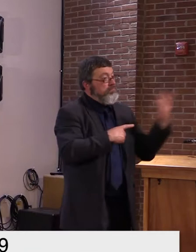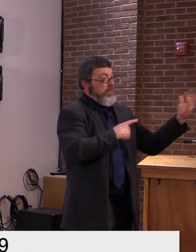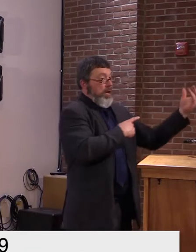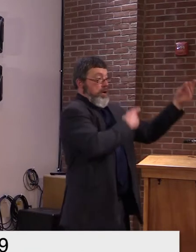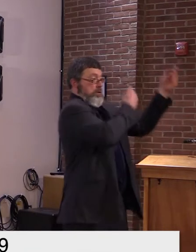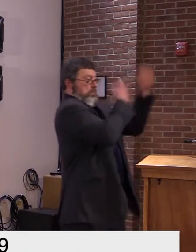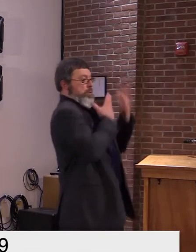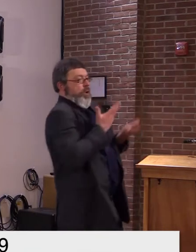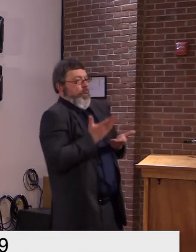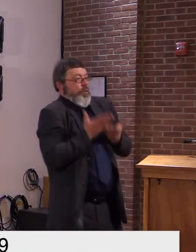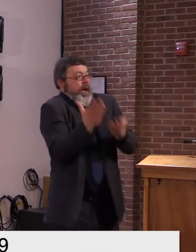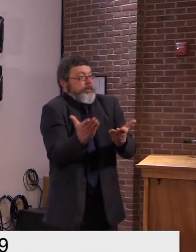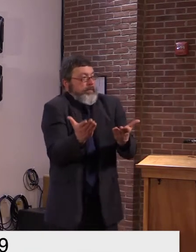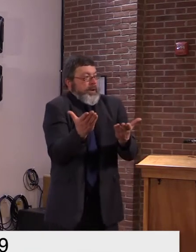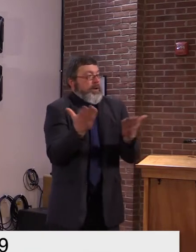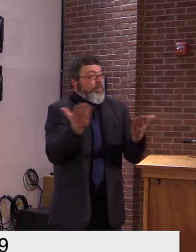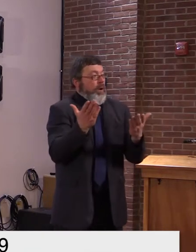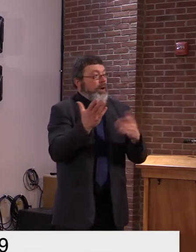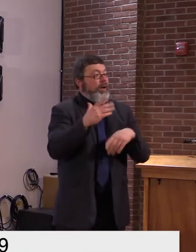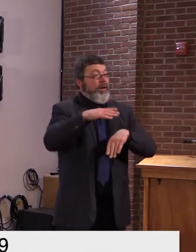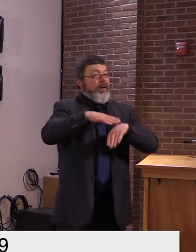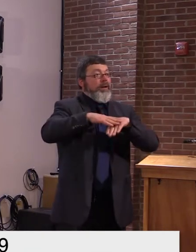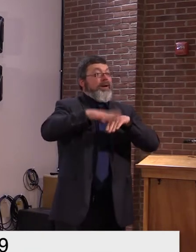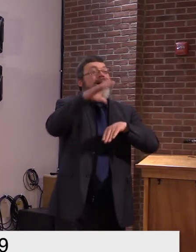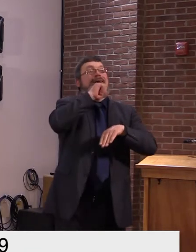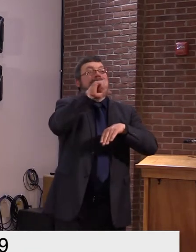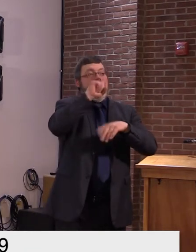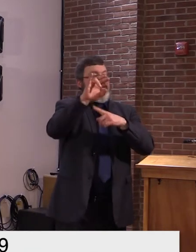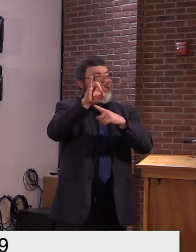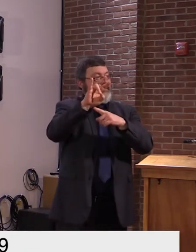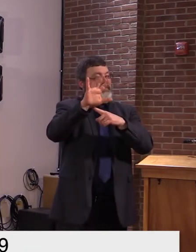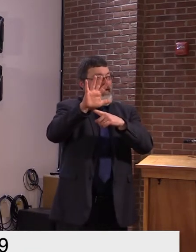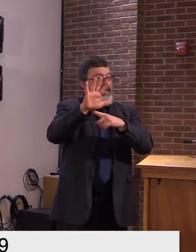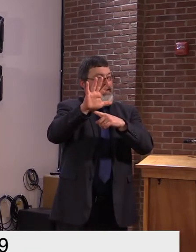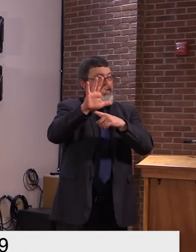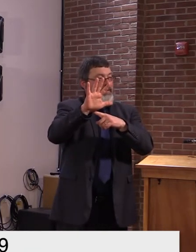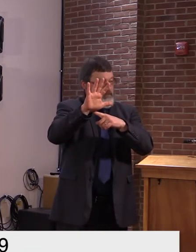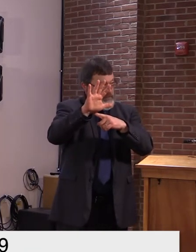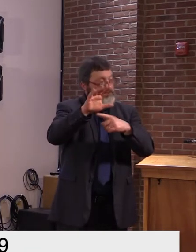conclusions and help finalize Vermont's plan for 1B.